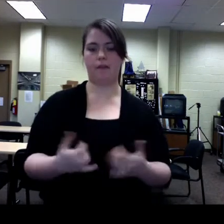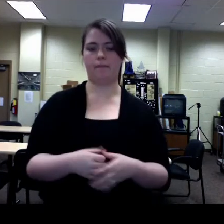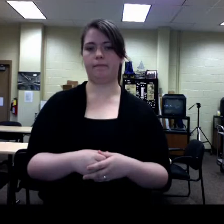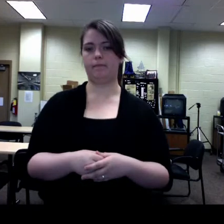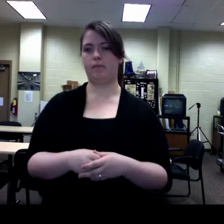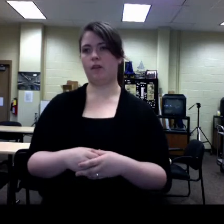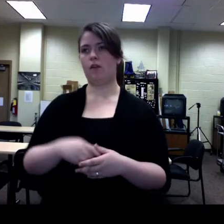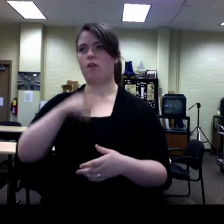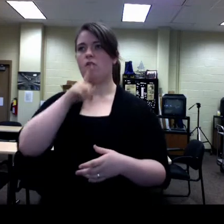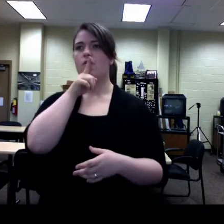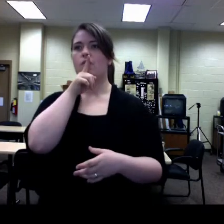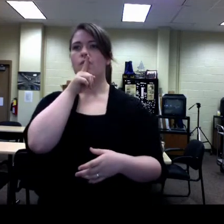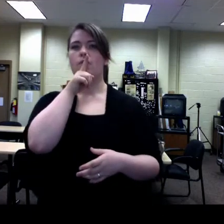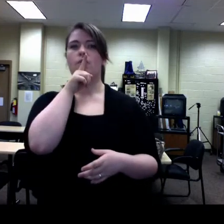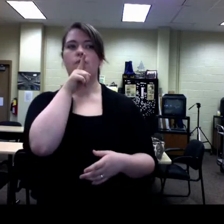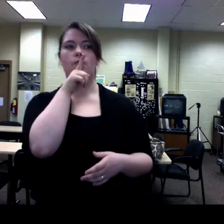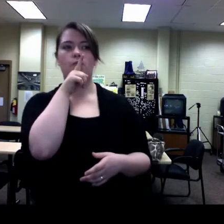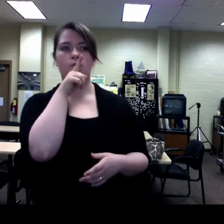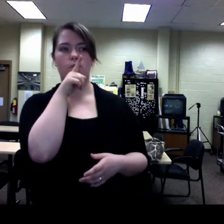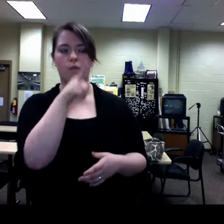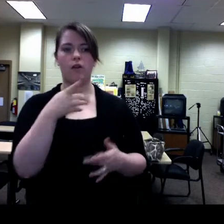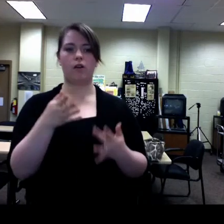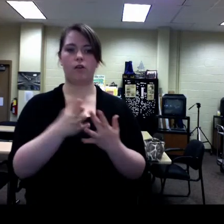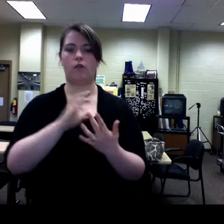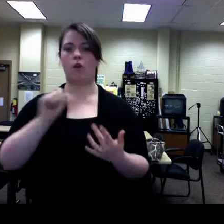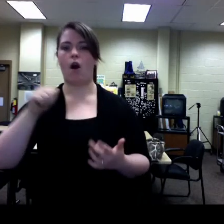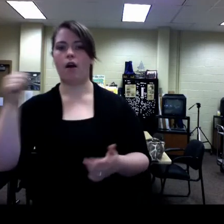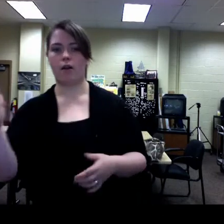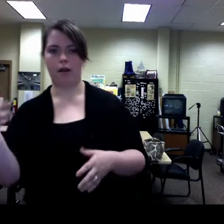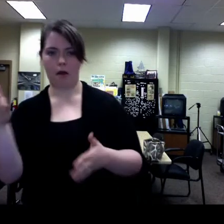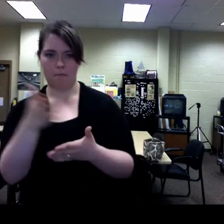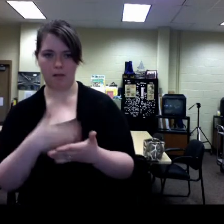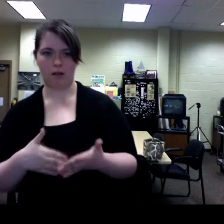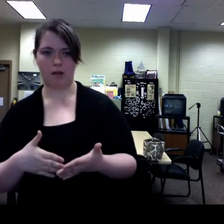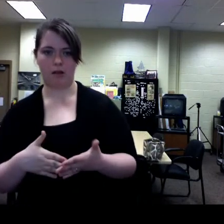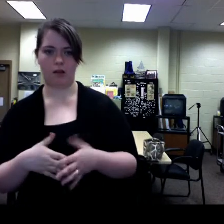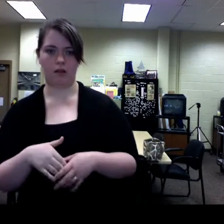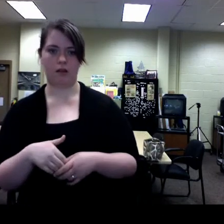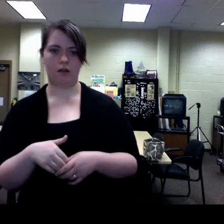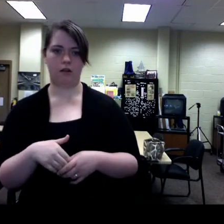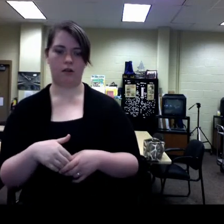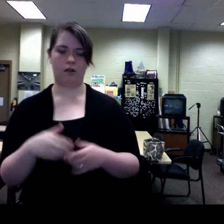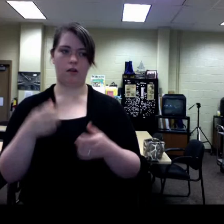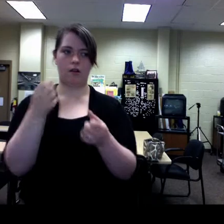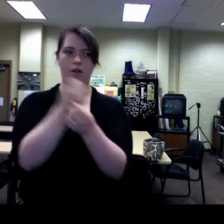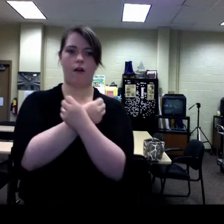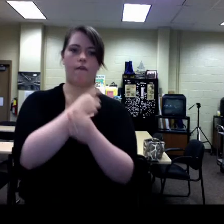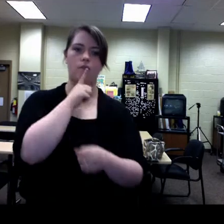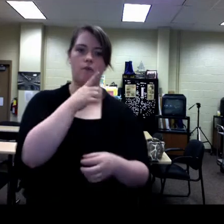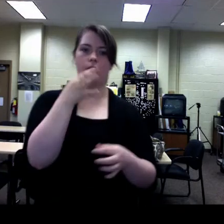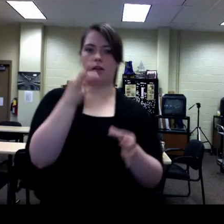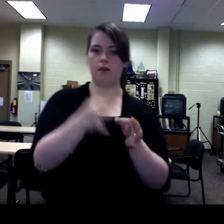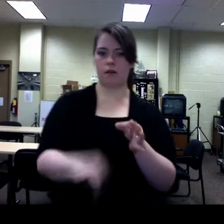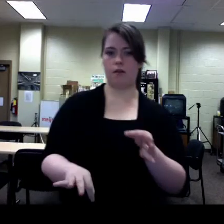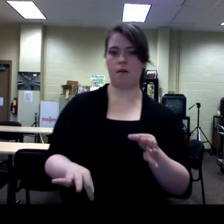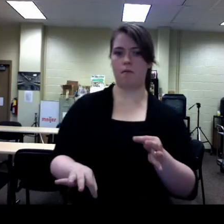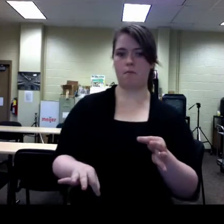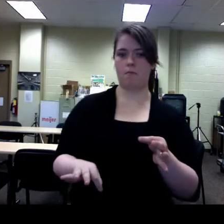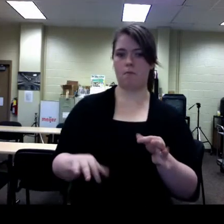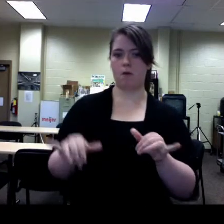pieces and makes love a fairly simple measure. This comes from originally the work, the psychologist of Erich Fromm. M. Scott